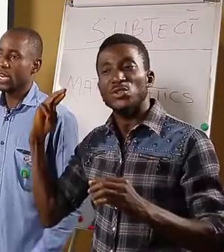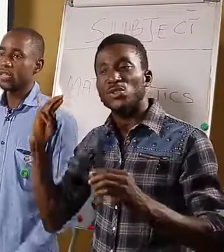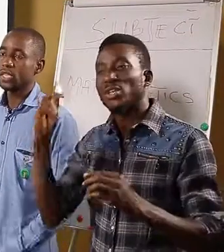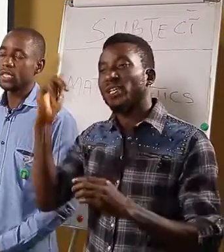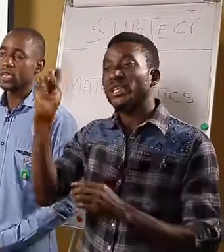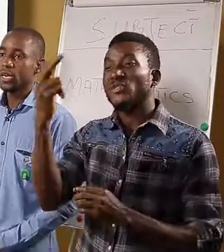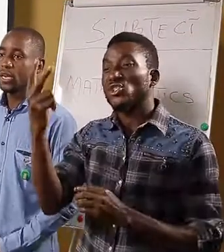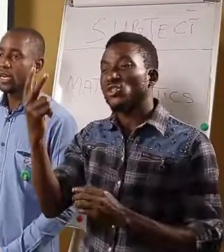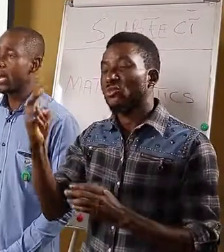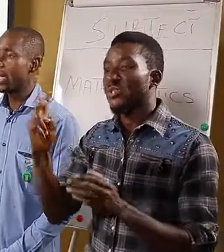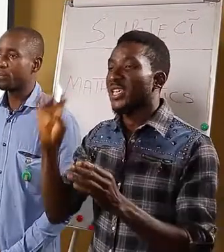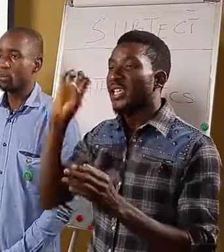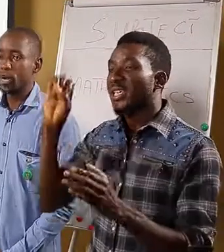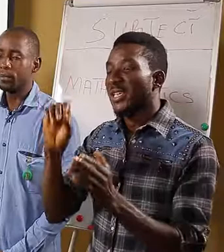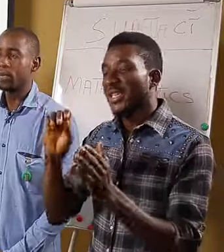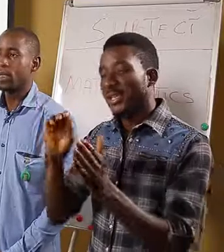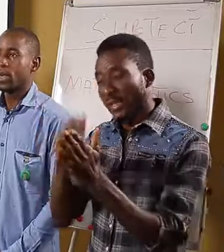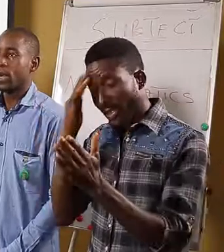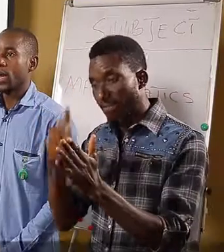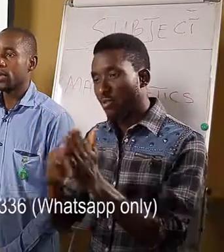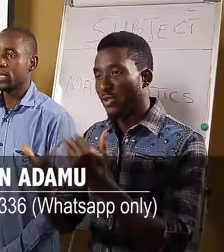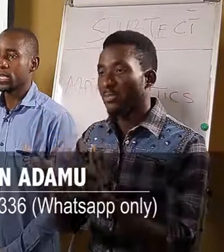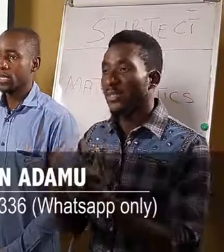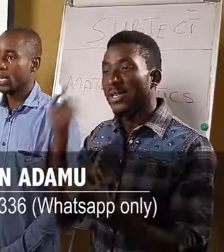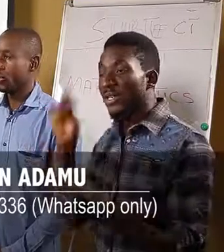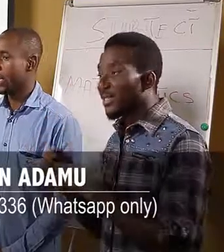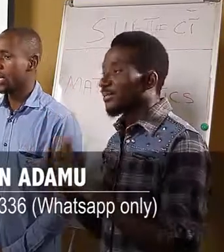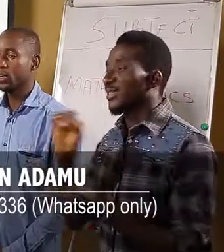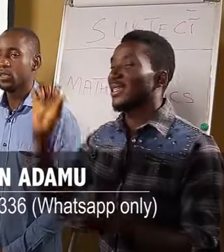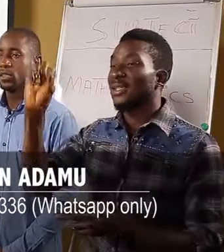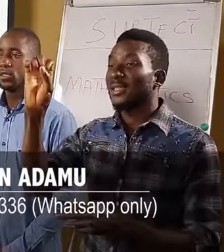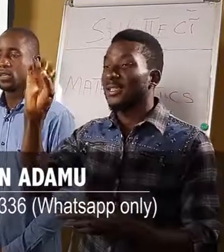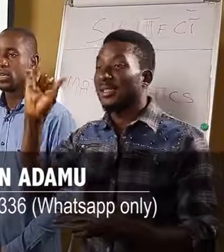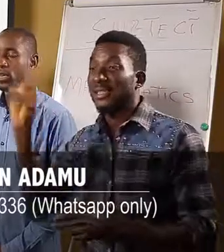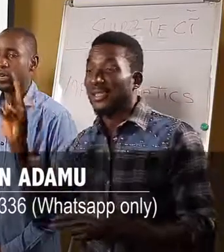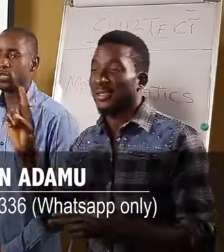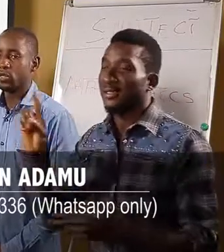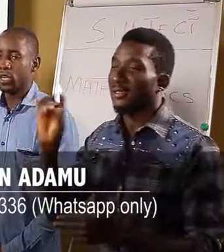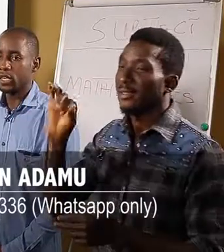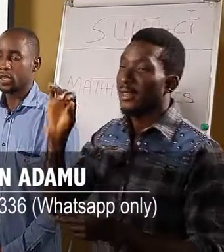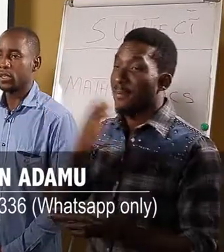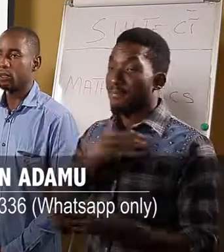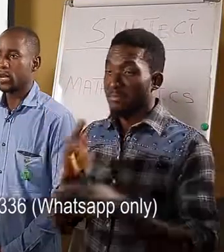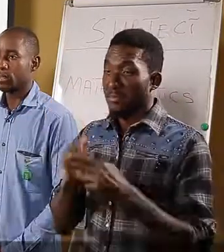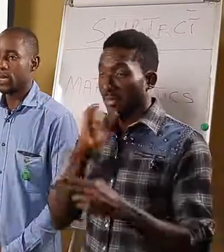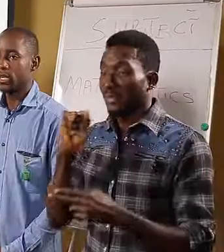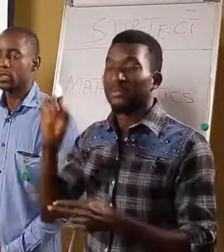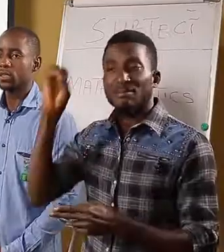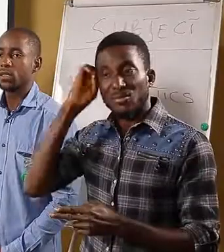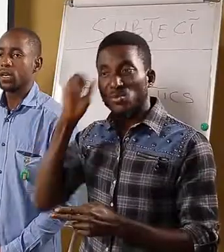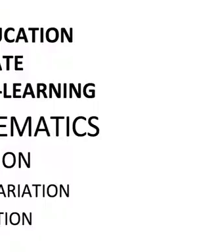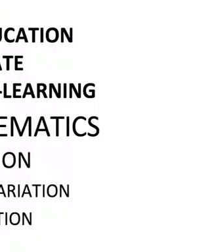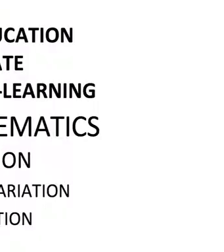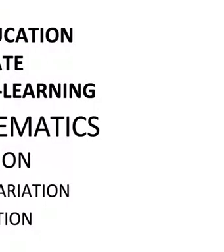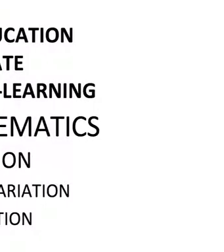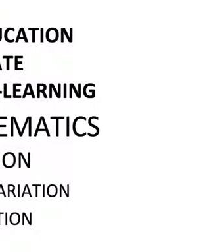Radio, Television, e-learning program. I am Sadiq Dalhatu Jae, standing here to teach